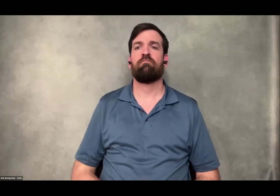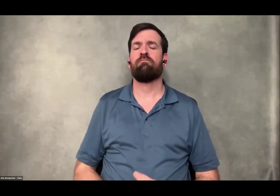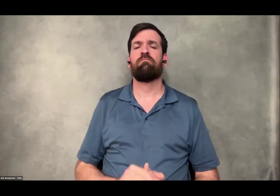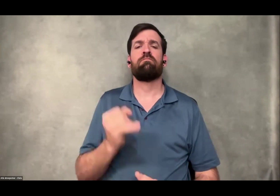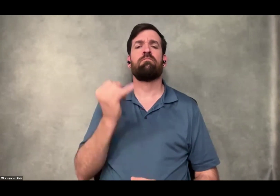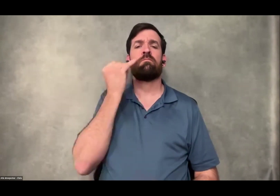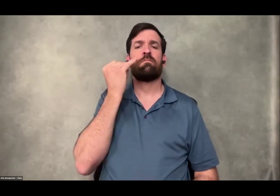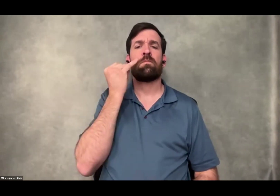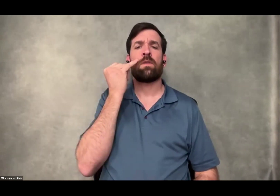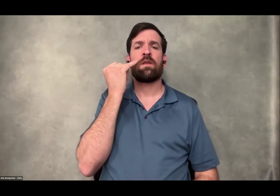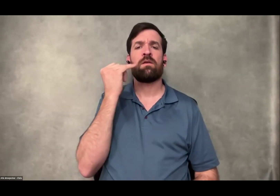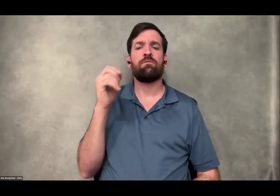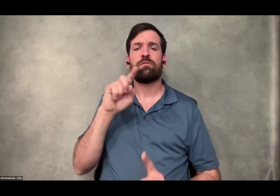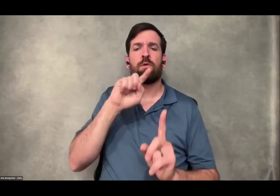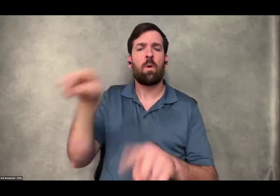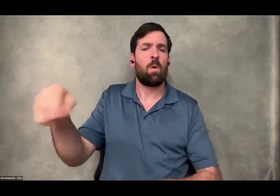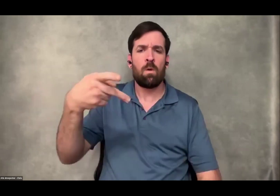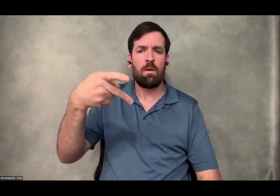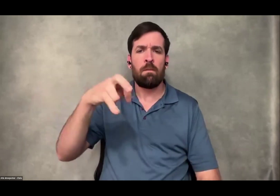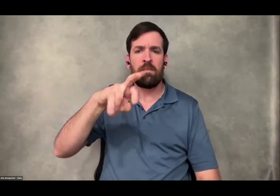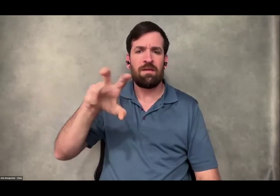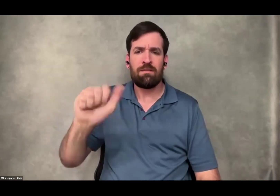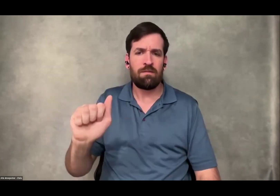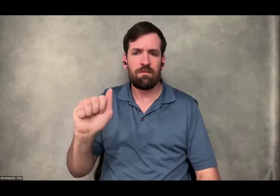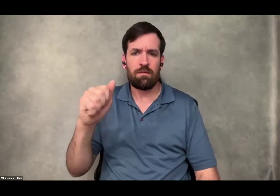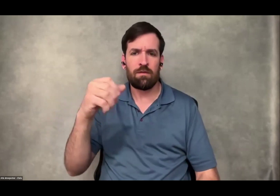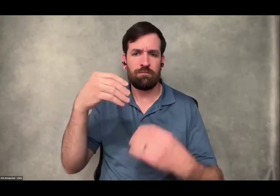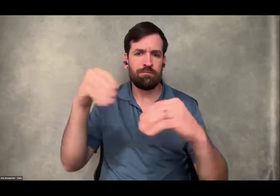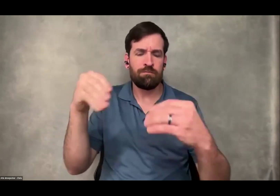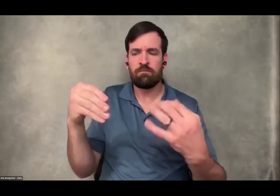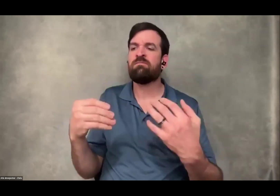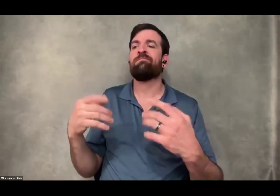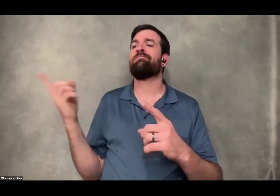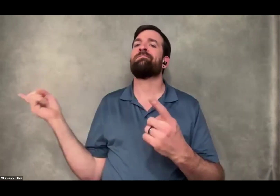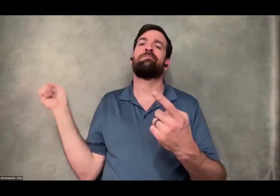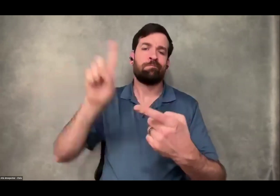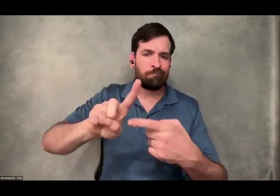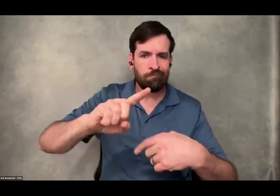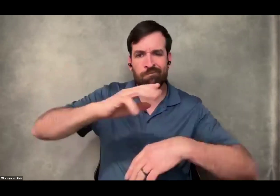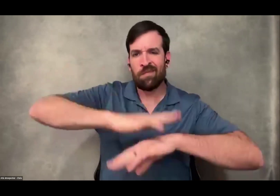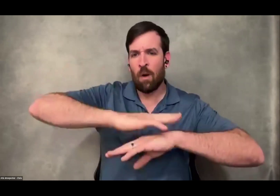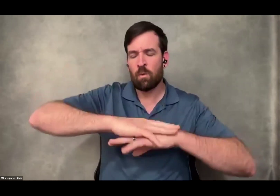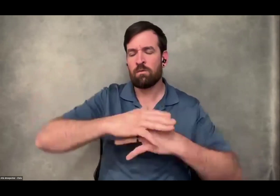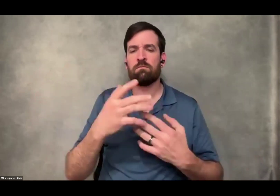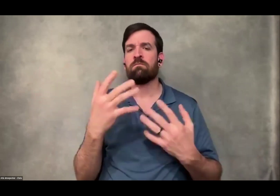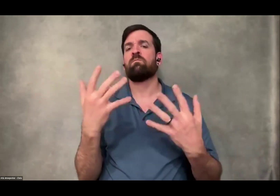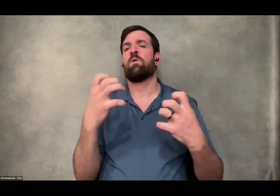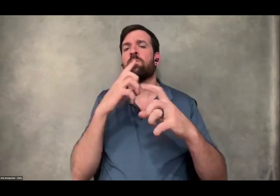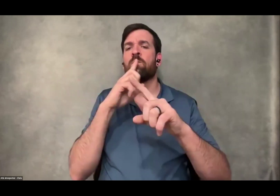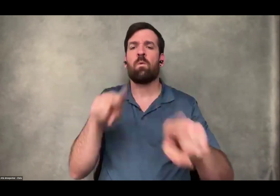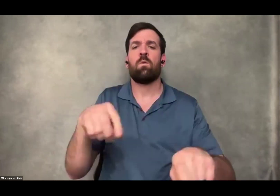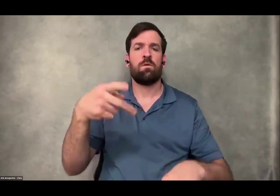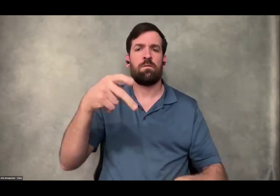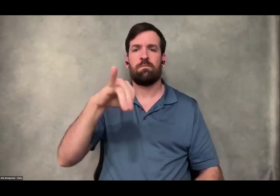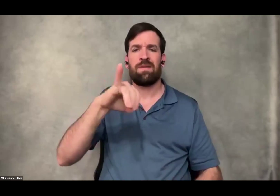went to a pizza parlor and we went up to a counter and said we wanted to order a pizza, that's an